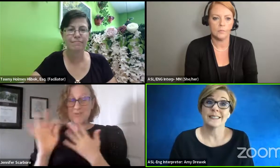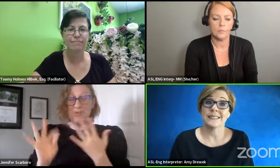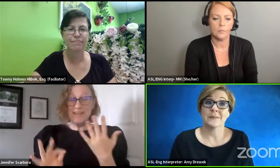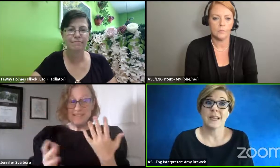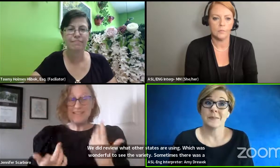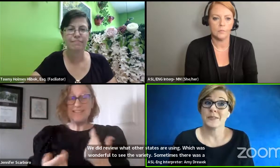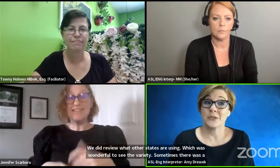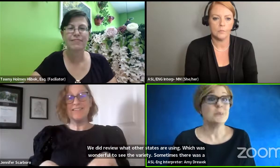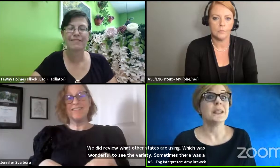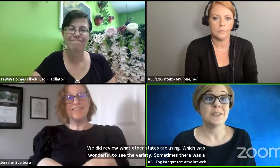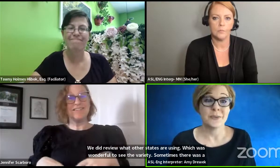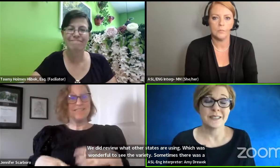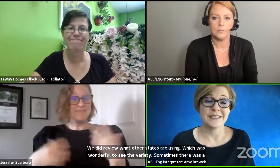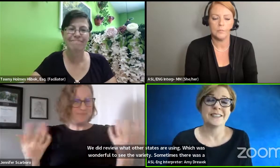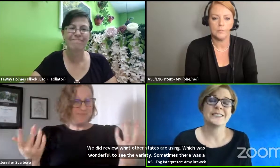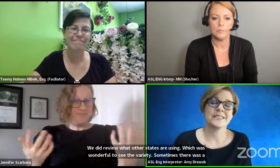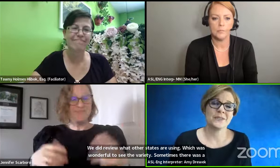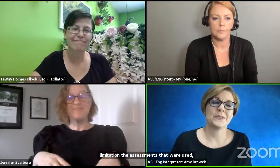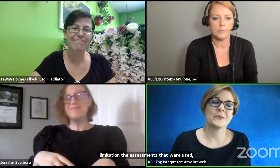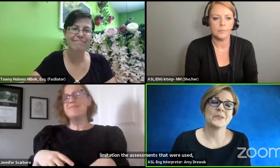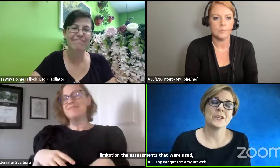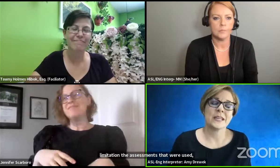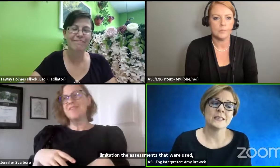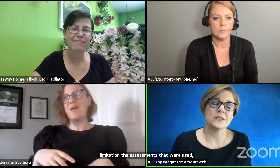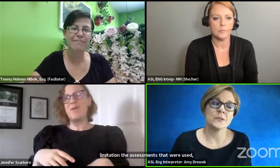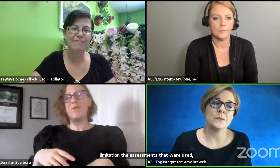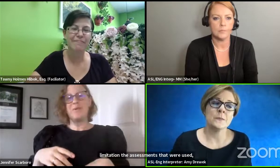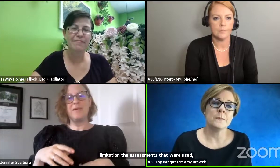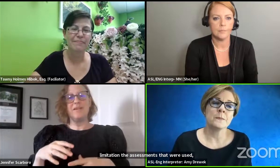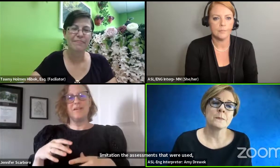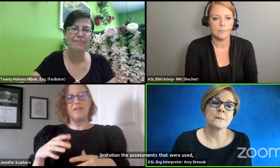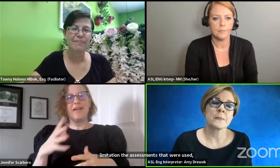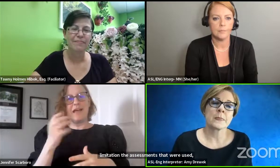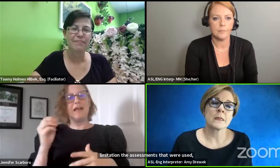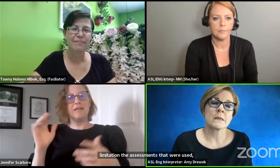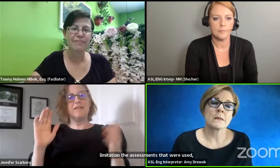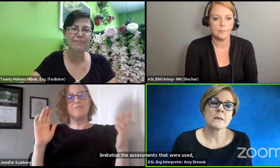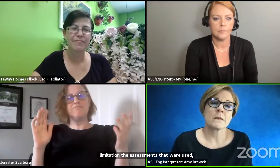long list, sometimes too many choices to look into.